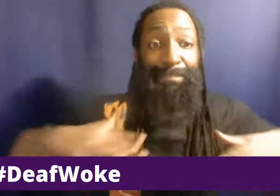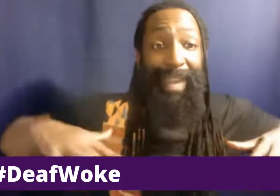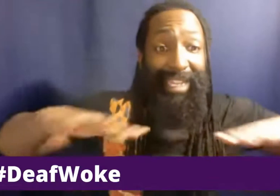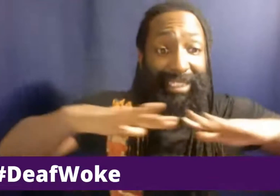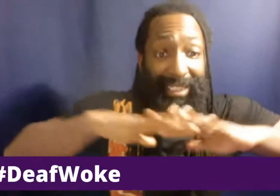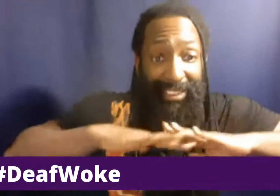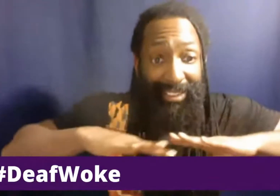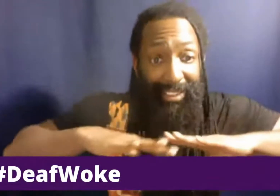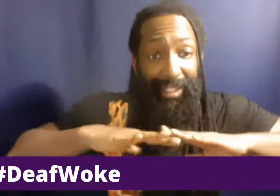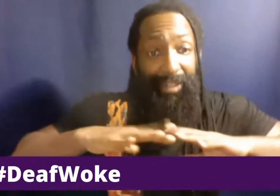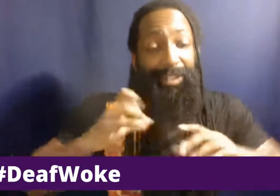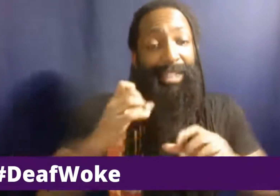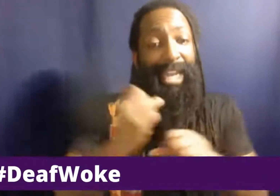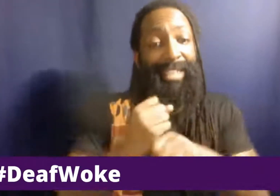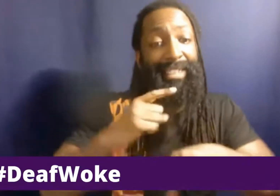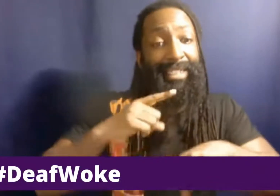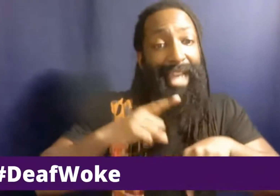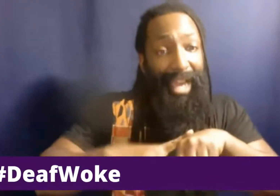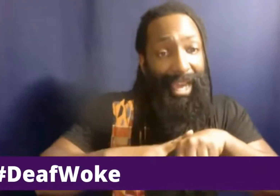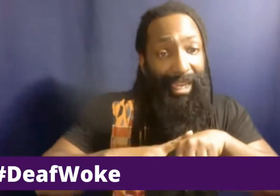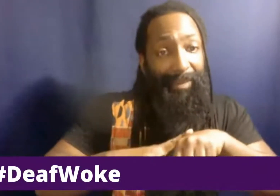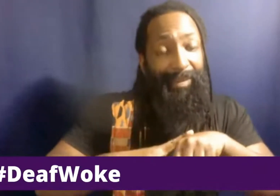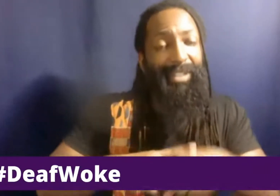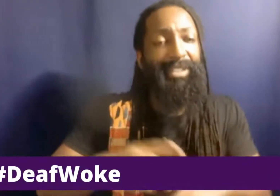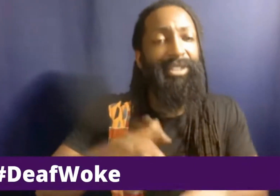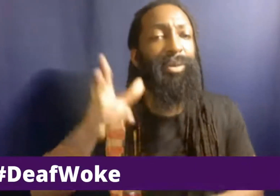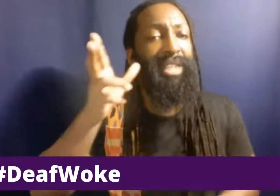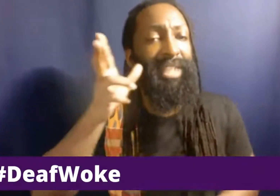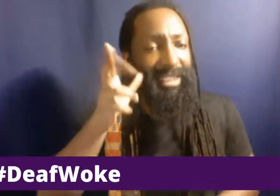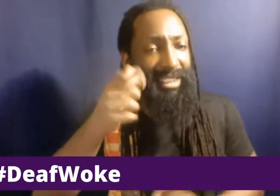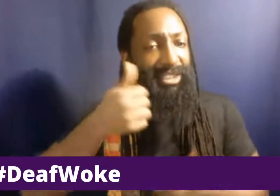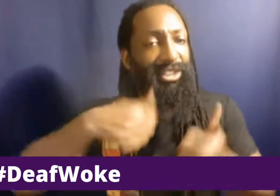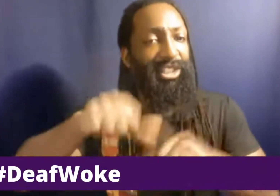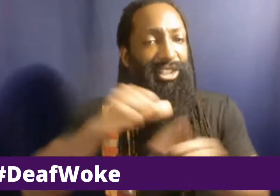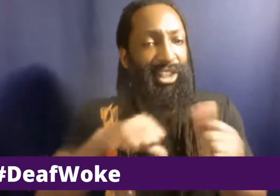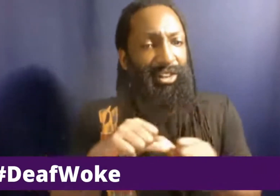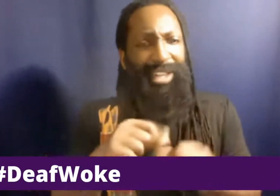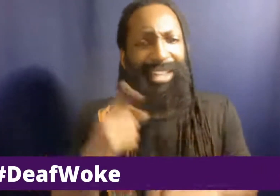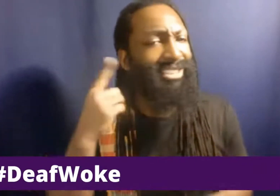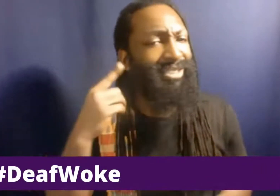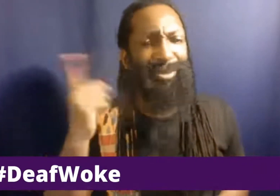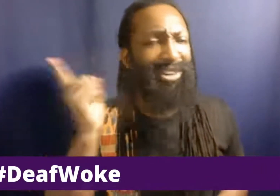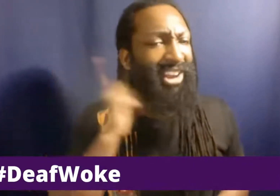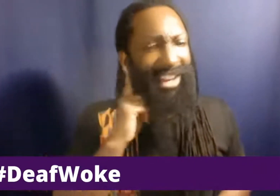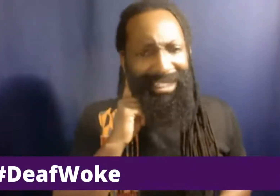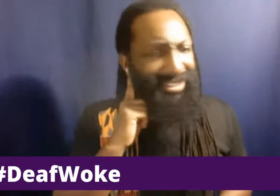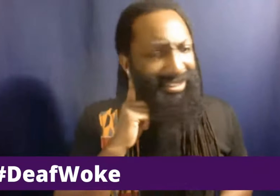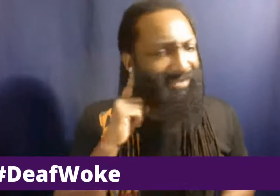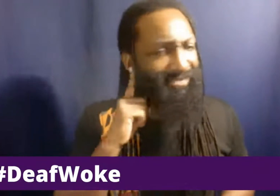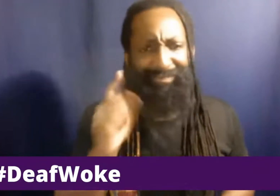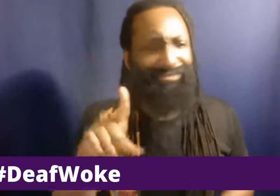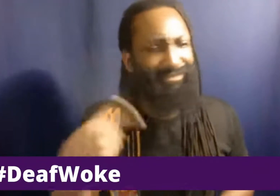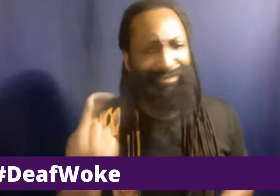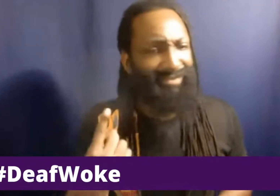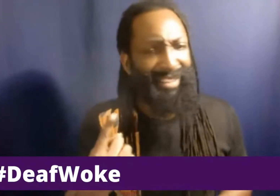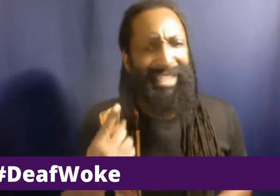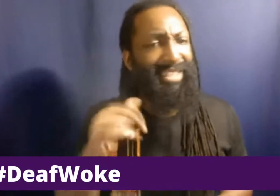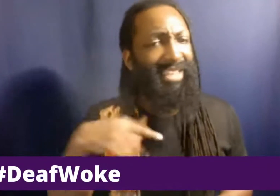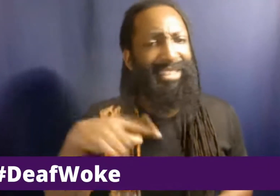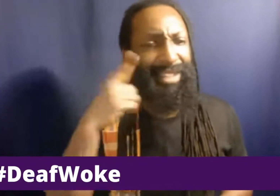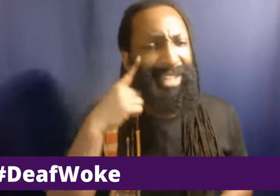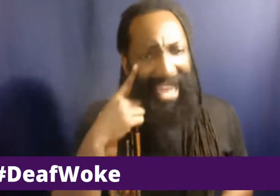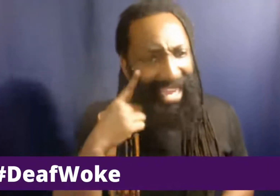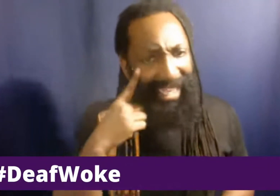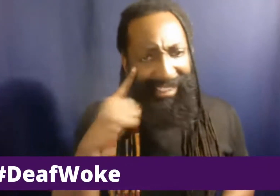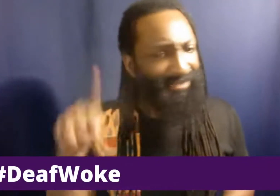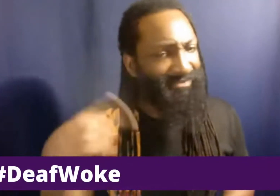safe space to take the time to listen to each other, not just what I hear,